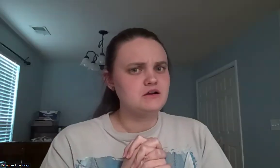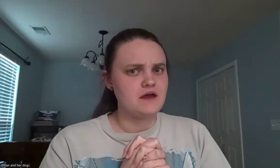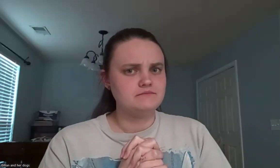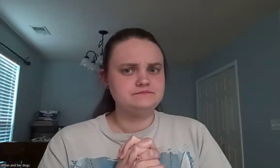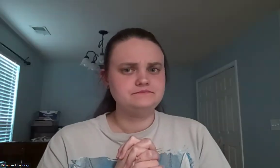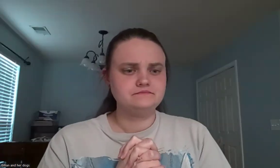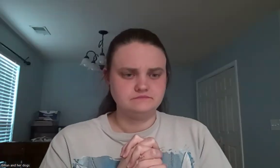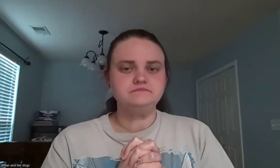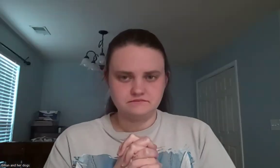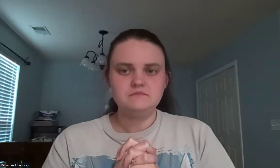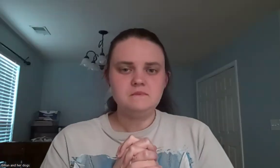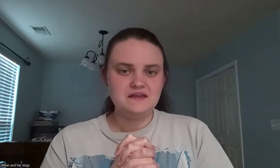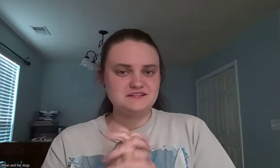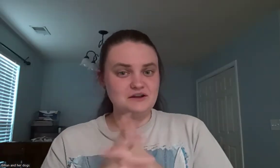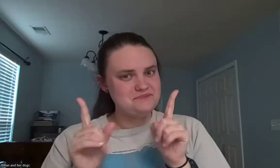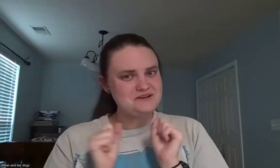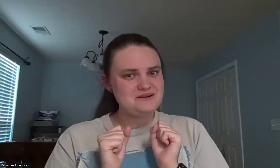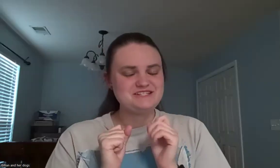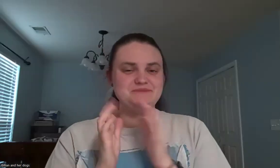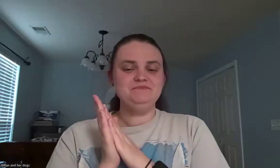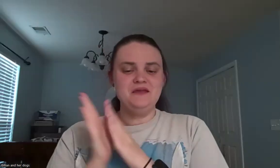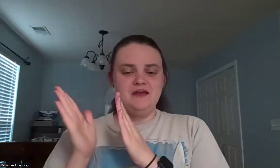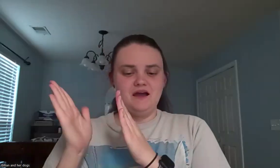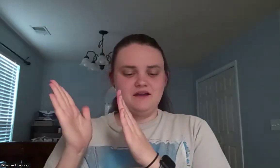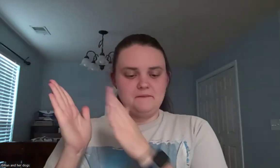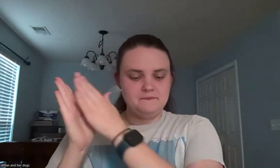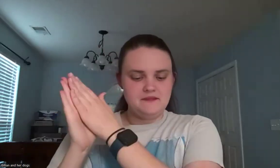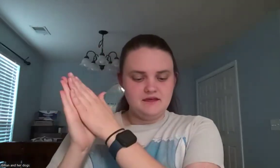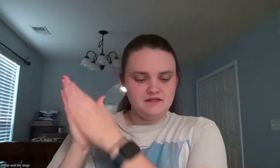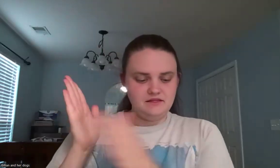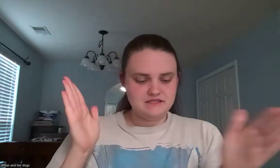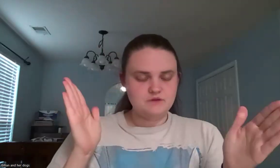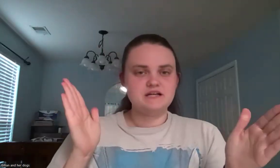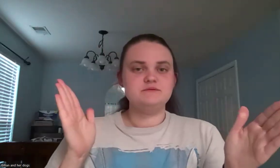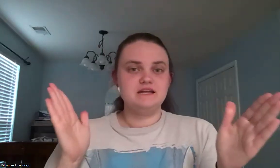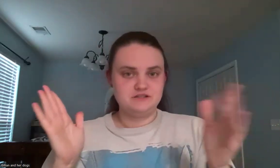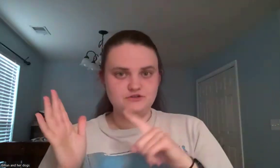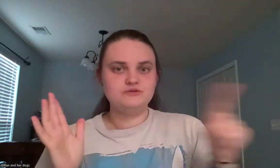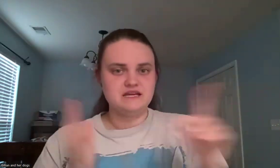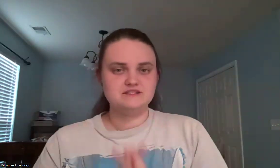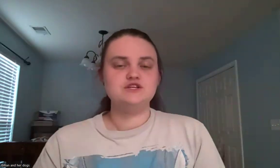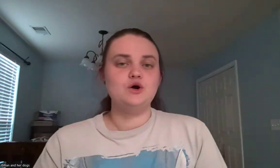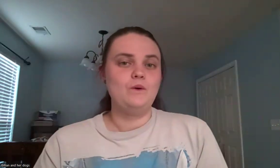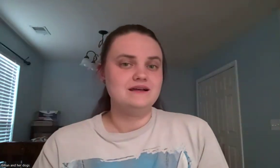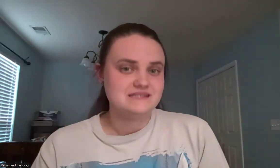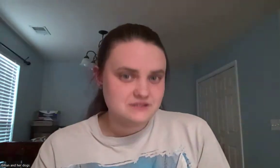that. So, but good question. Okay. Well, let's go back. So we had our 0 through 10. So